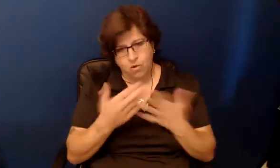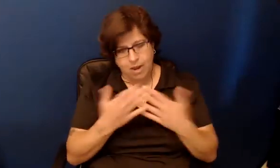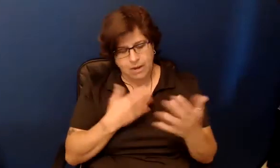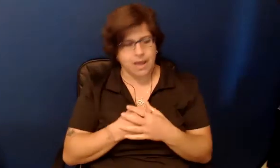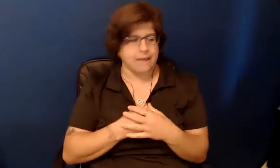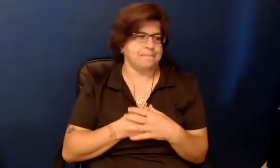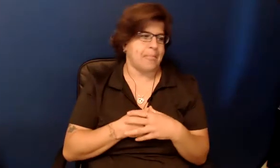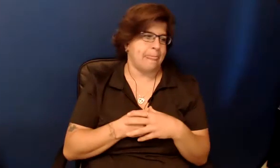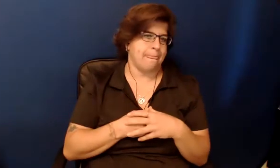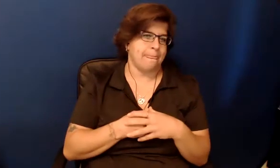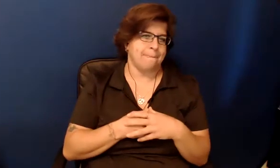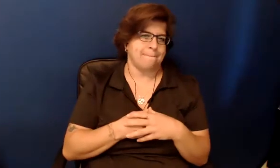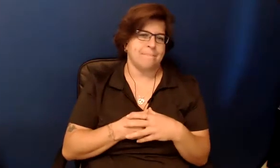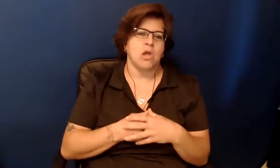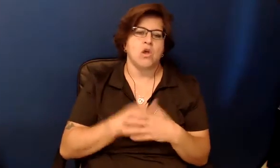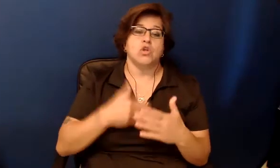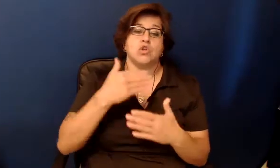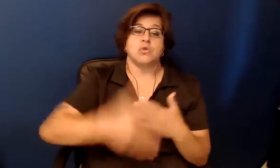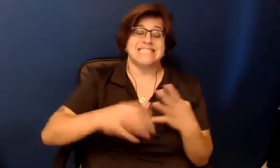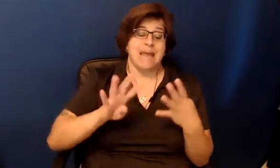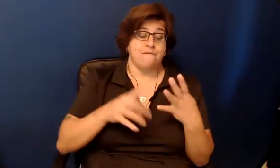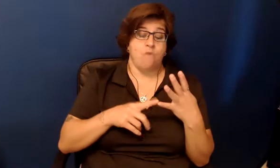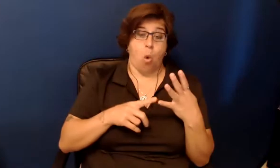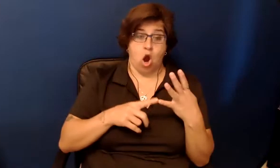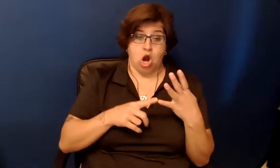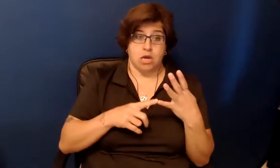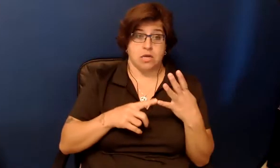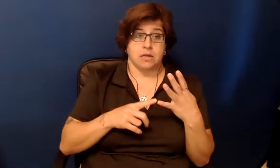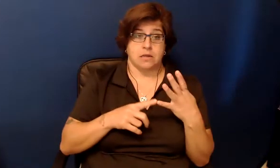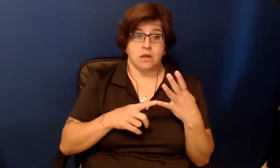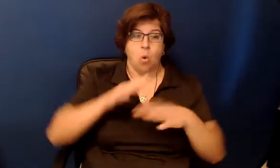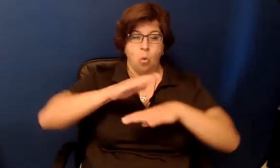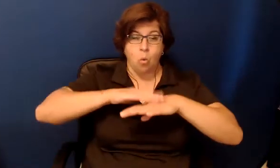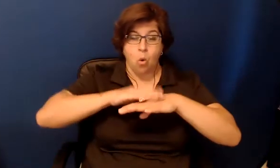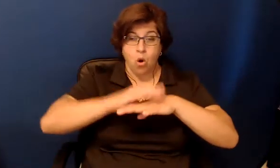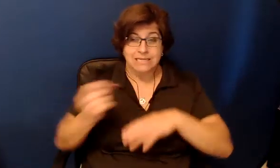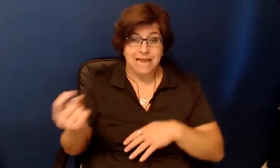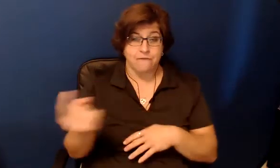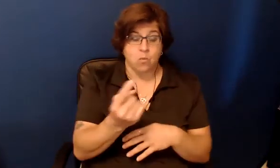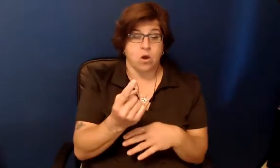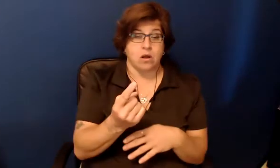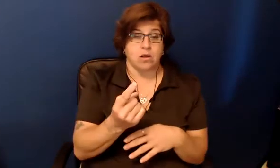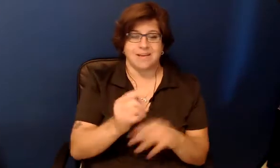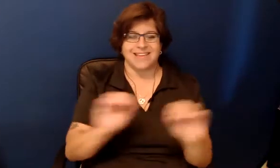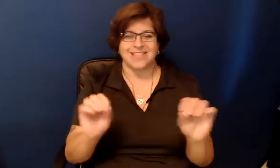So, anyway, we got into step 4 here, which it warns